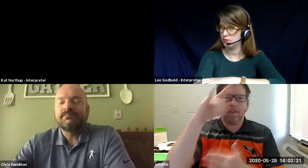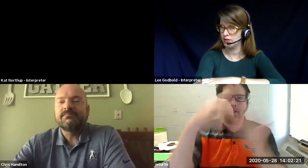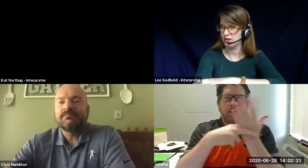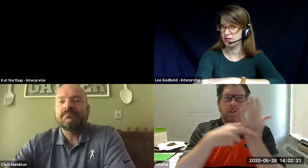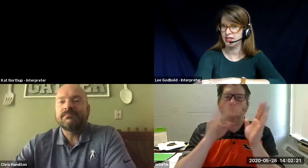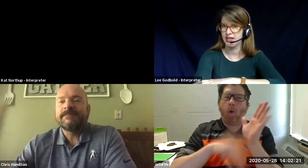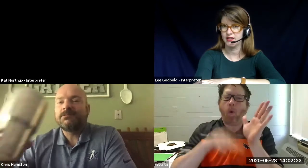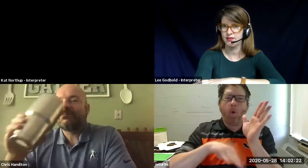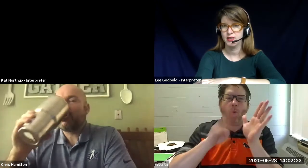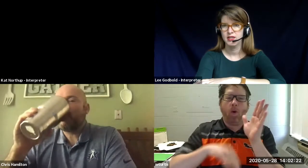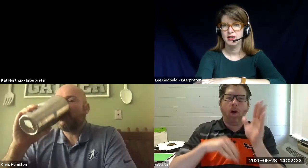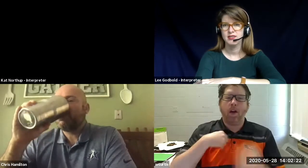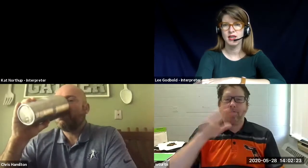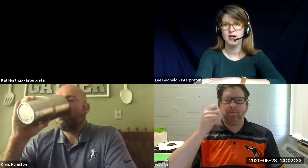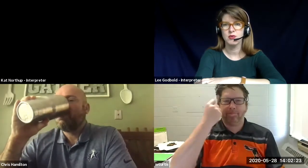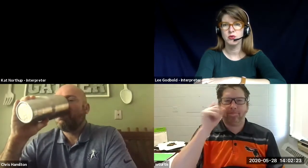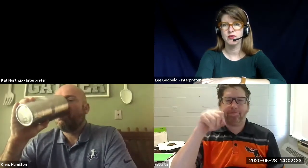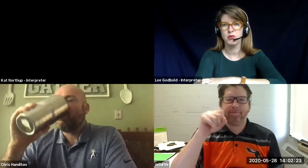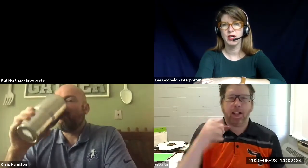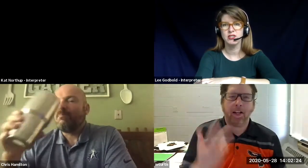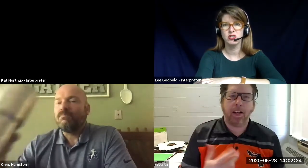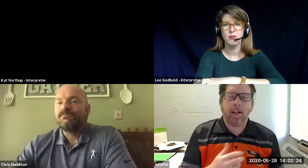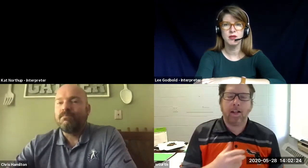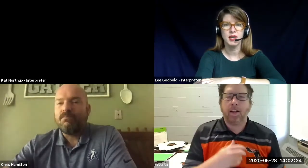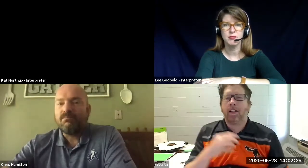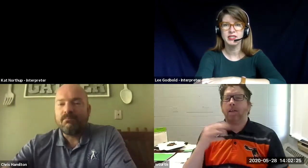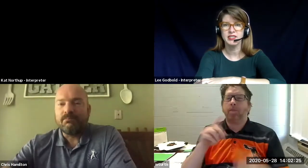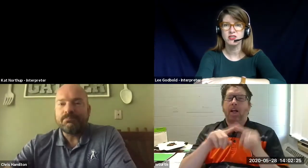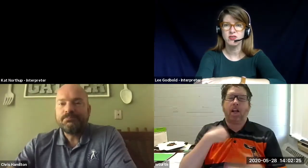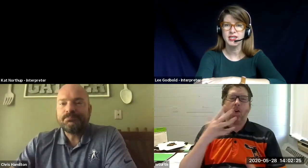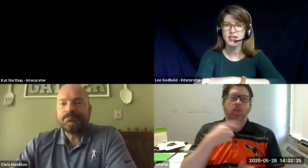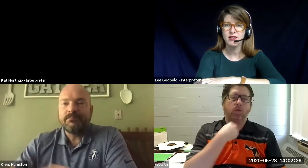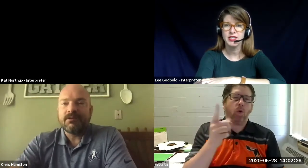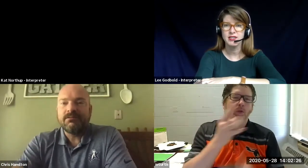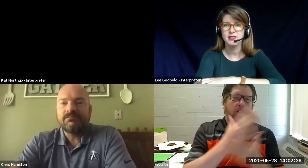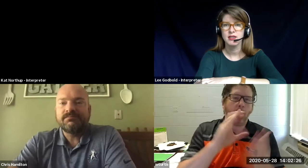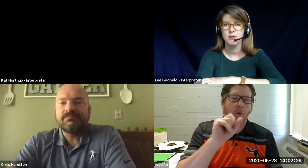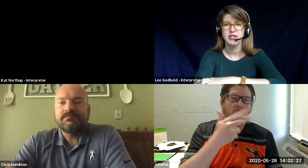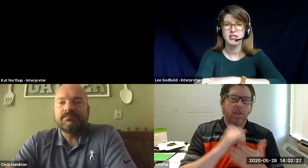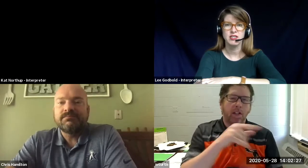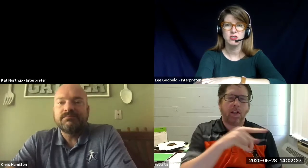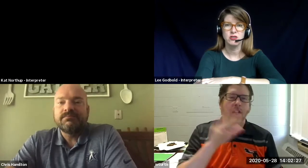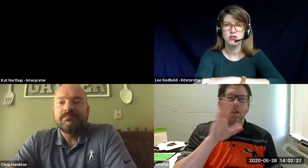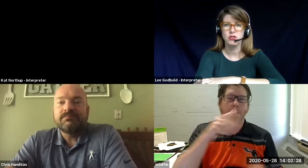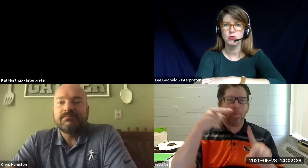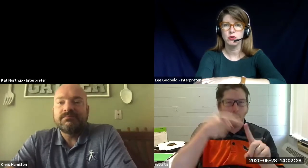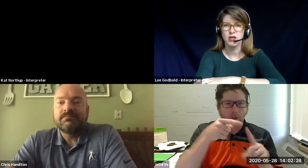We already have some who have been wanting to jump on buying plane tickets right now because plane tickets are so low cost